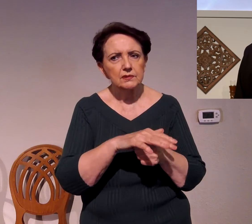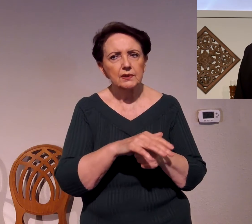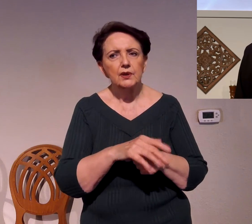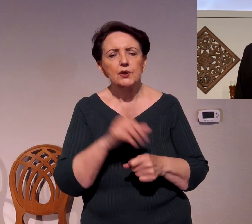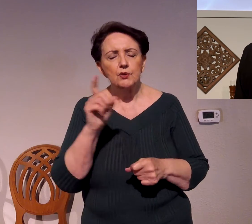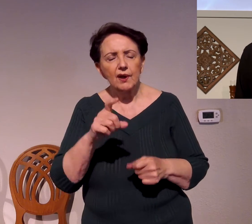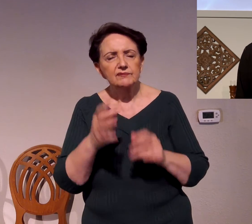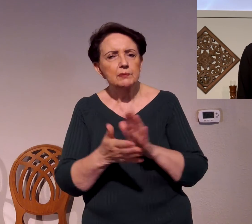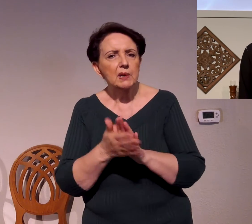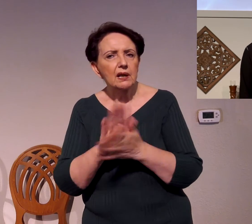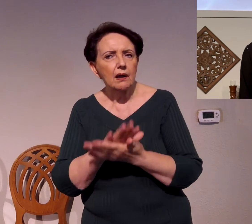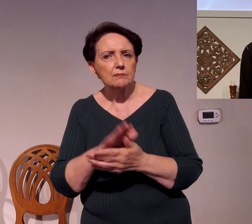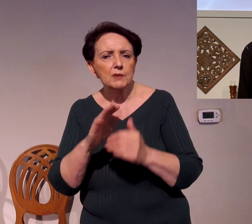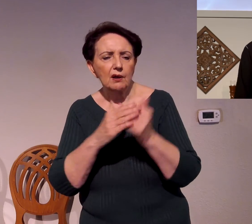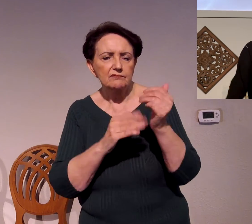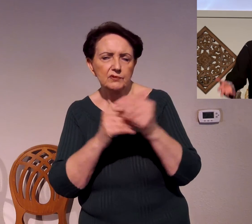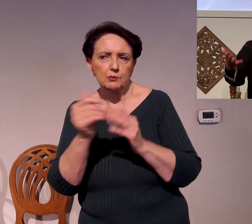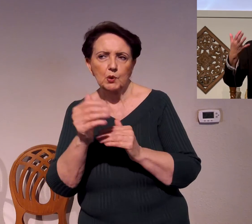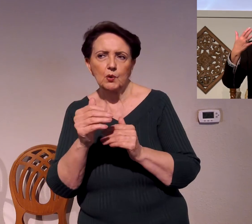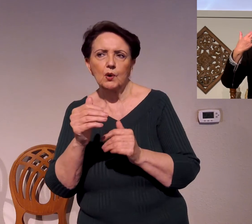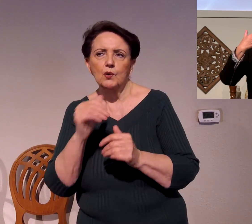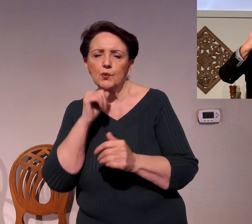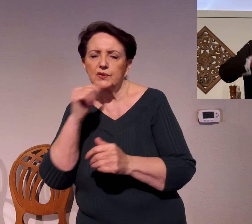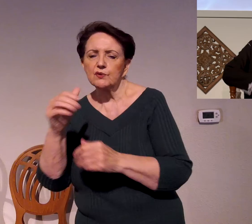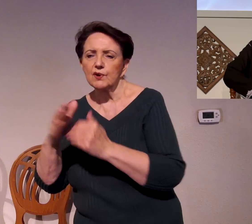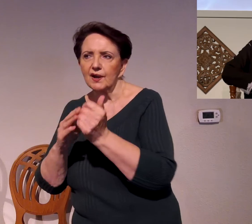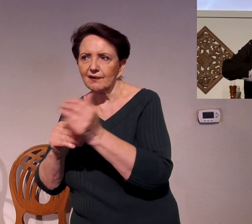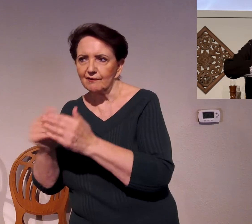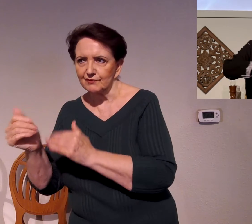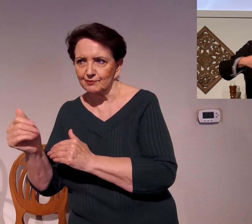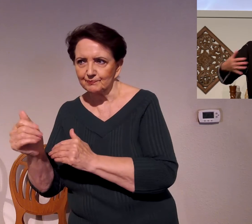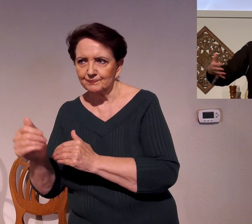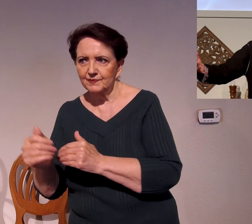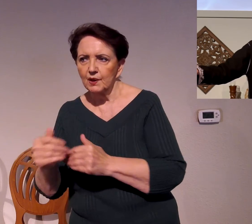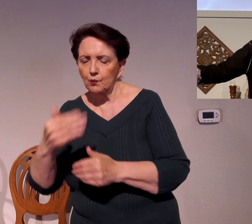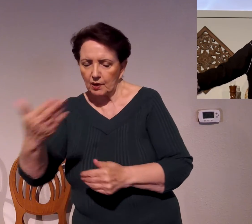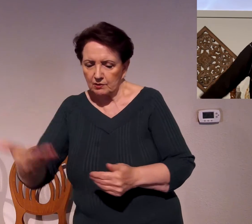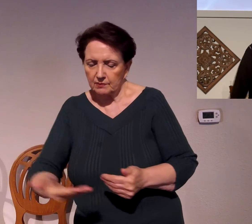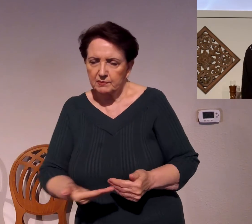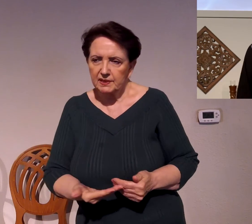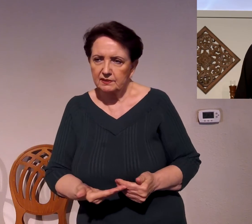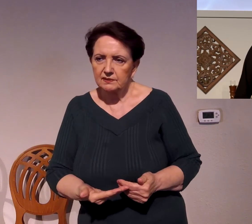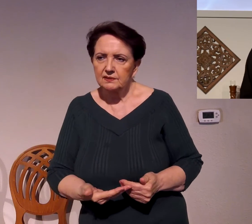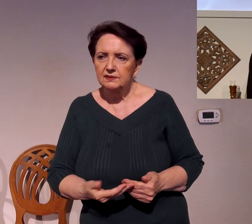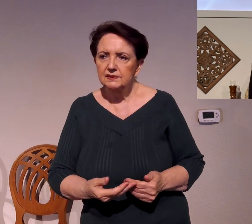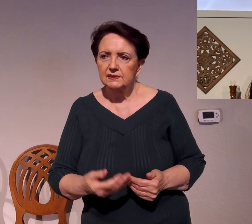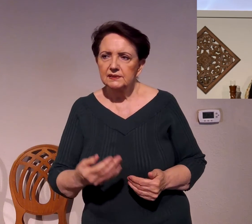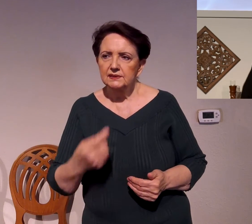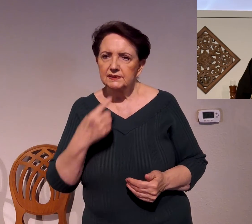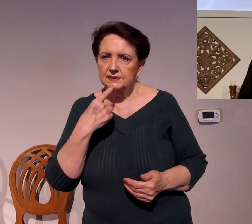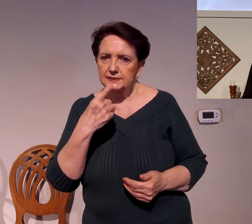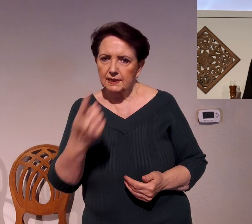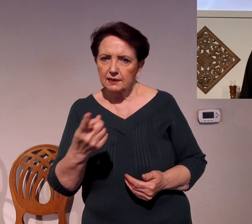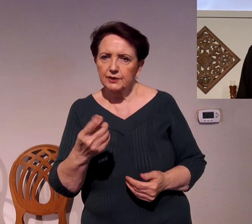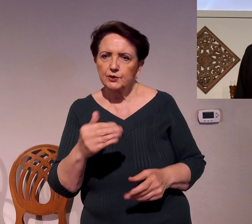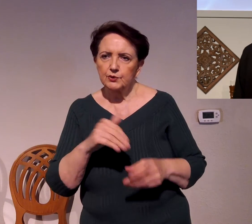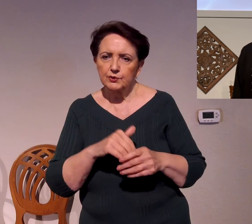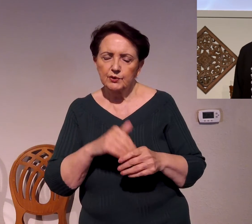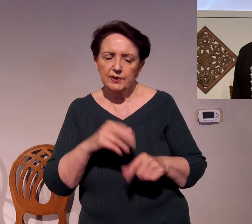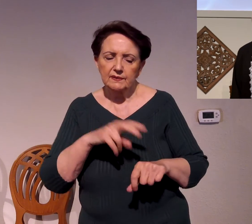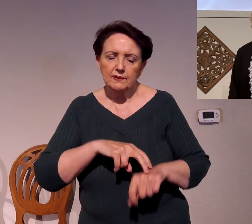discomfort. Welcome it. See that it is telling us that we are, in fact, in the